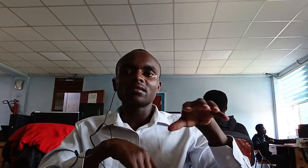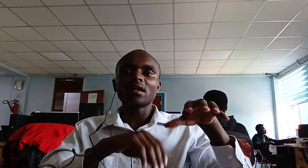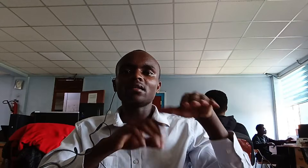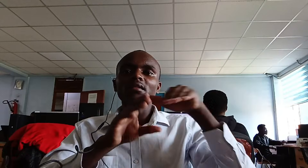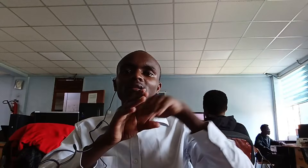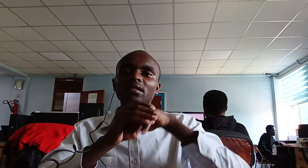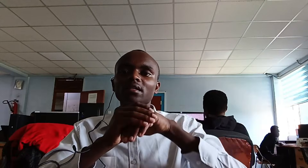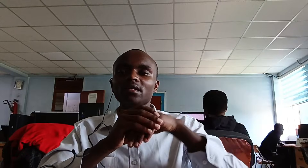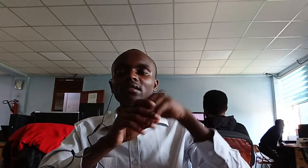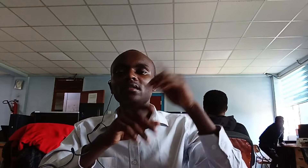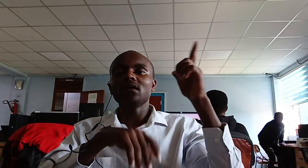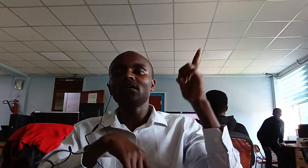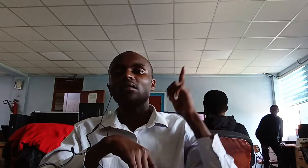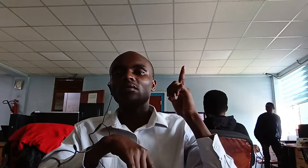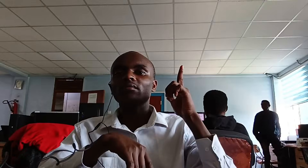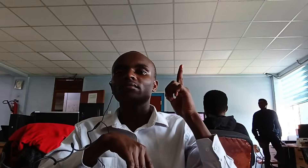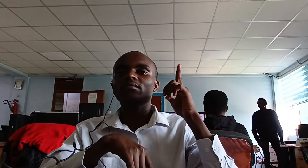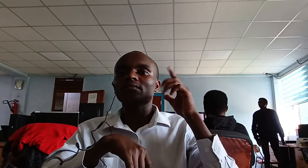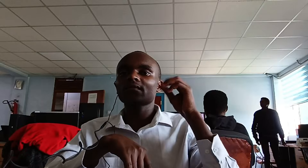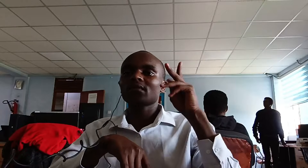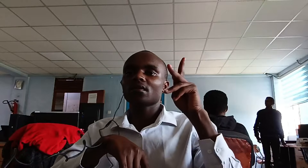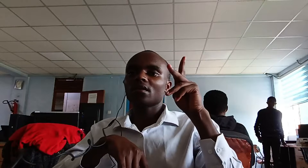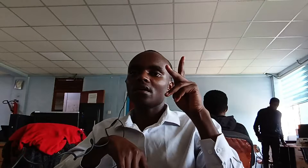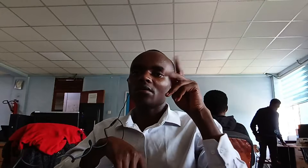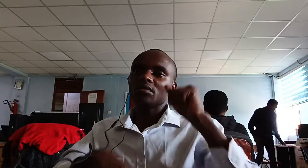Son in, low. Are you okay?